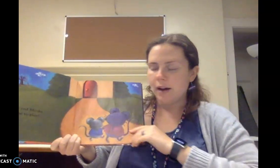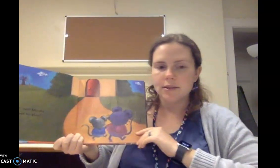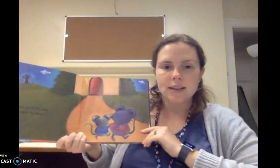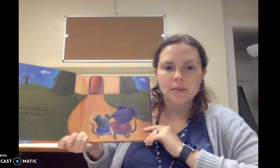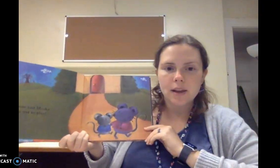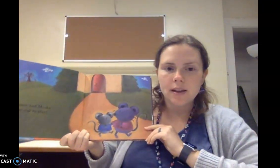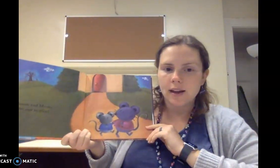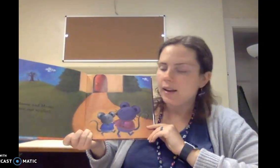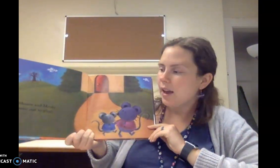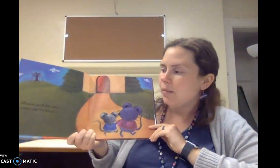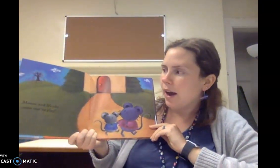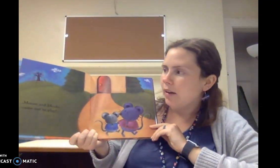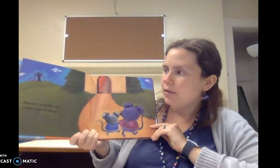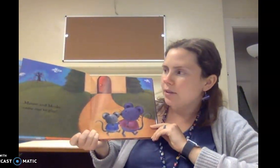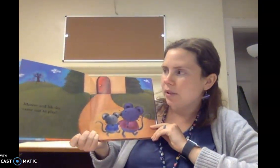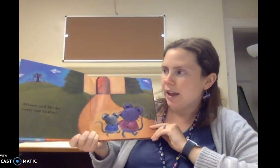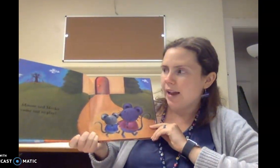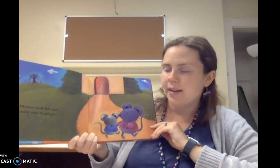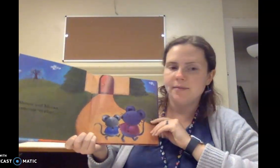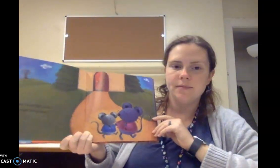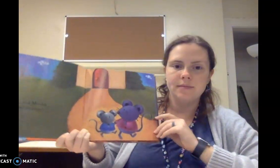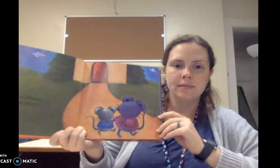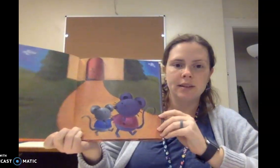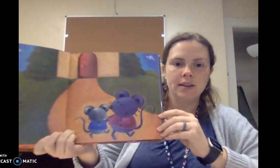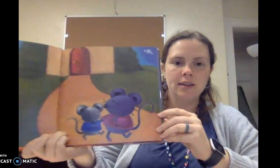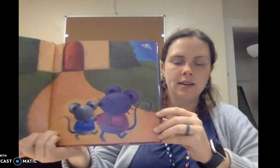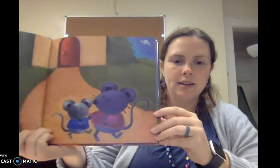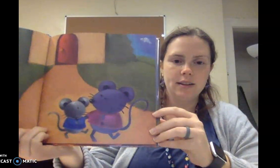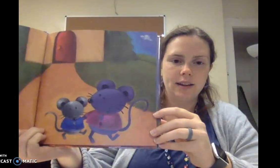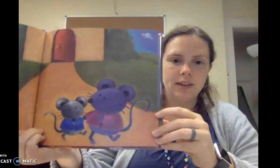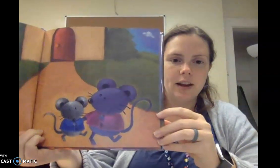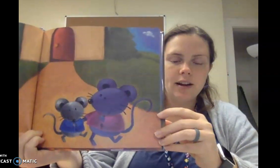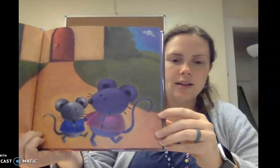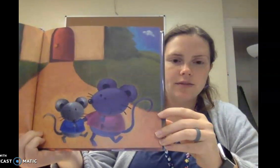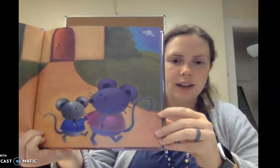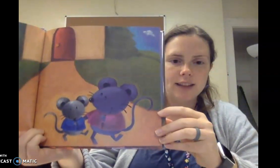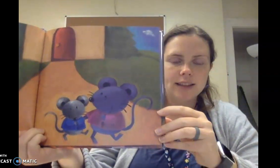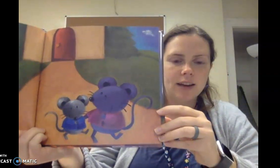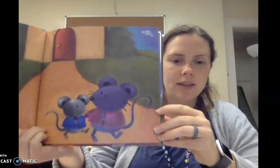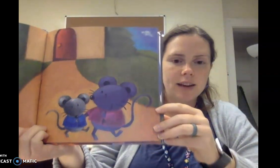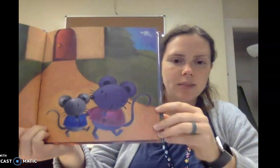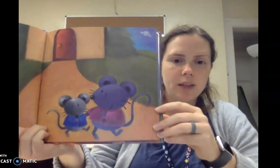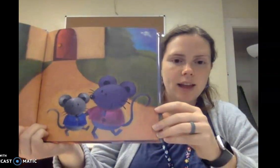Mouse and Minka came out to play. There they are, friends getting ready to play.